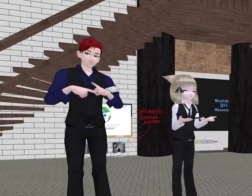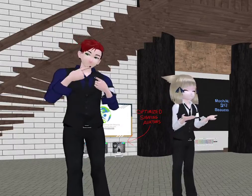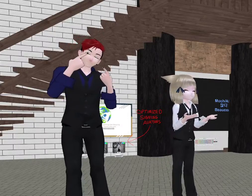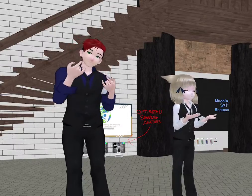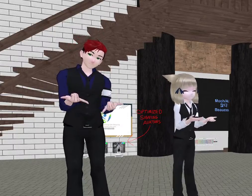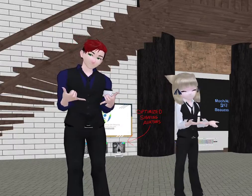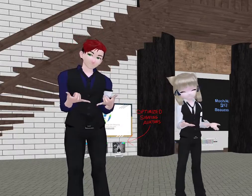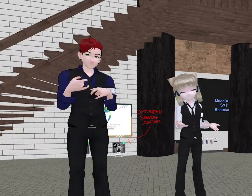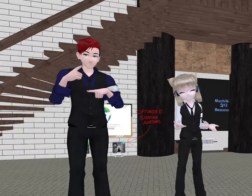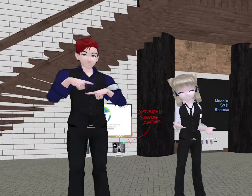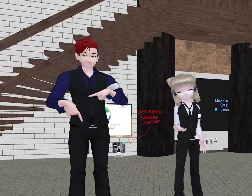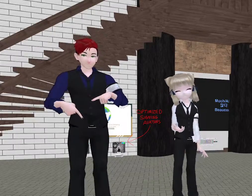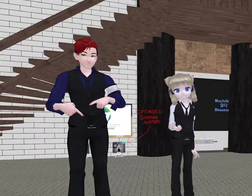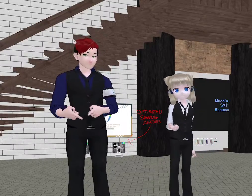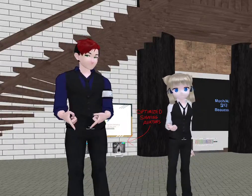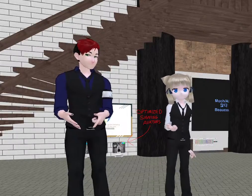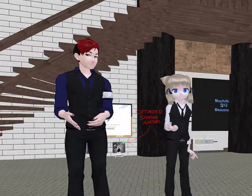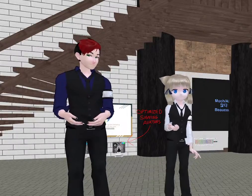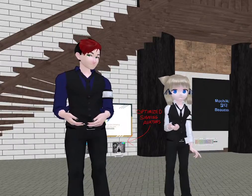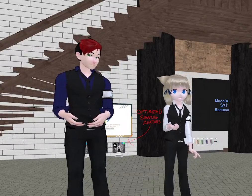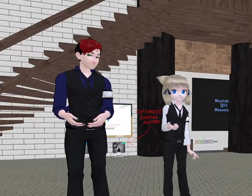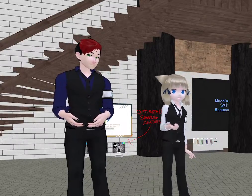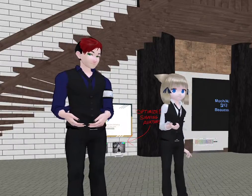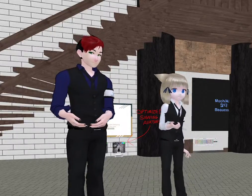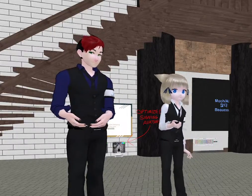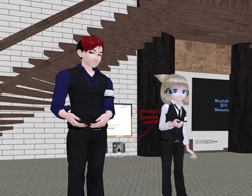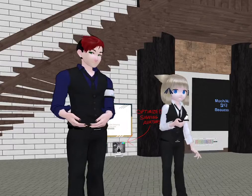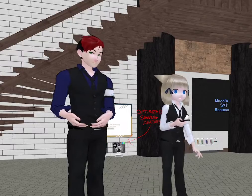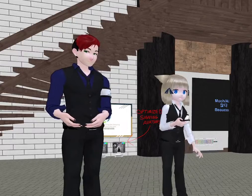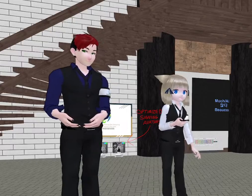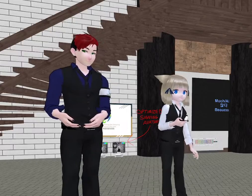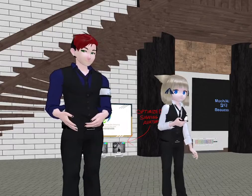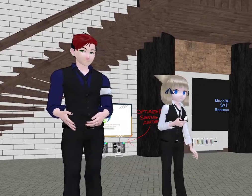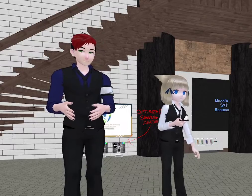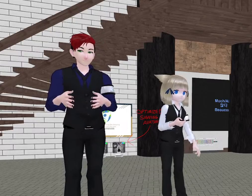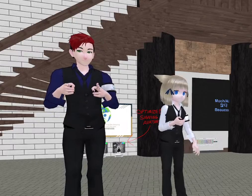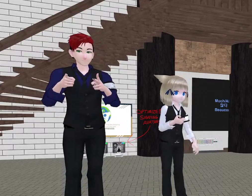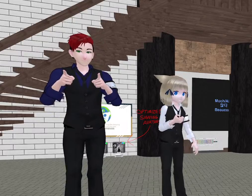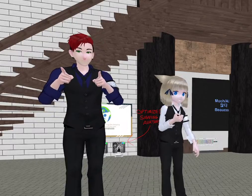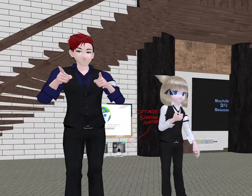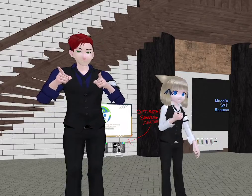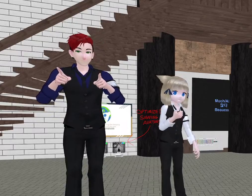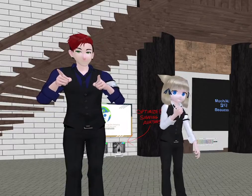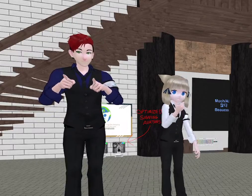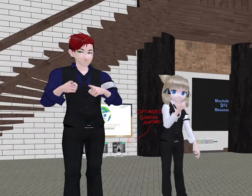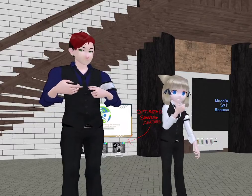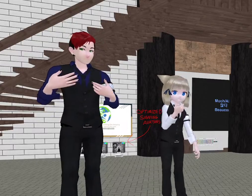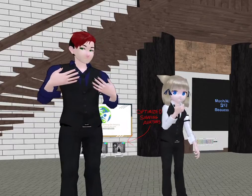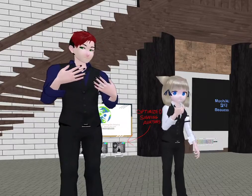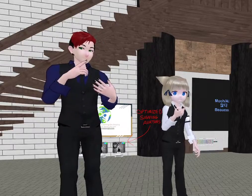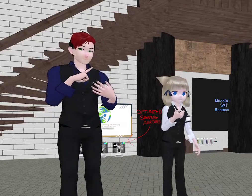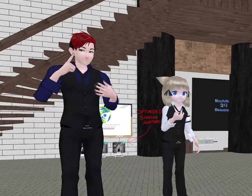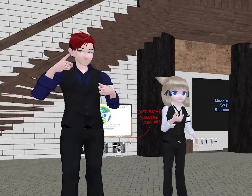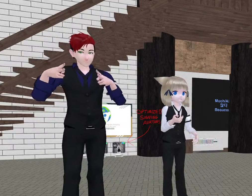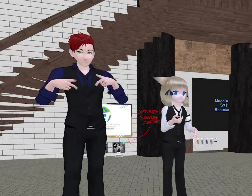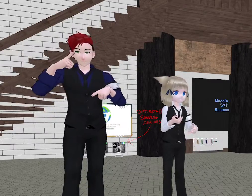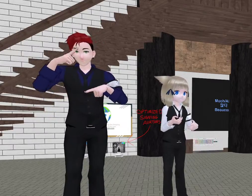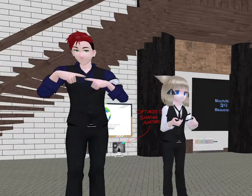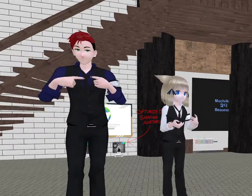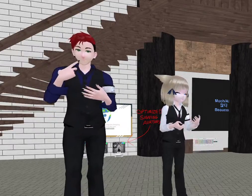cannot show. There's also deaf people cannot read lips here in VR